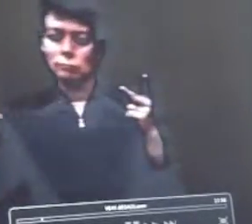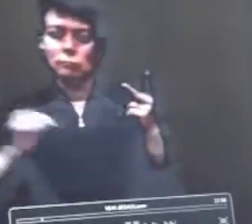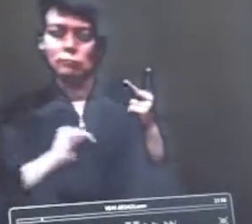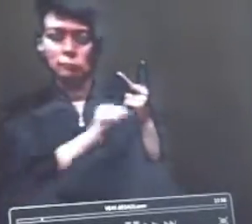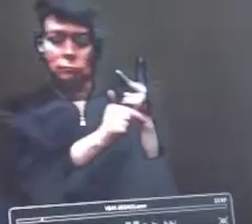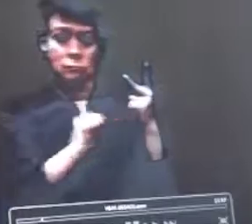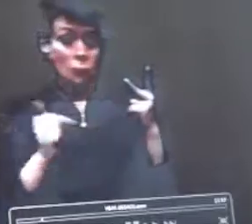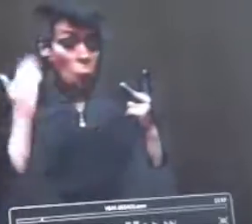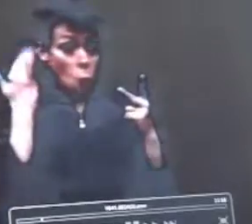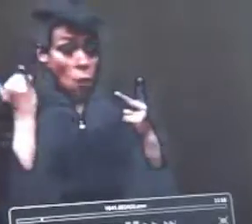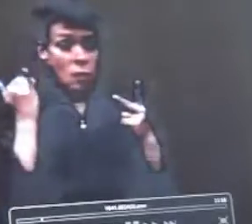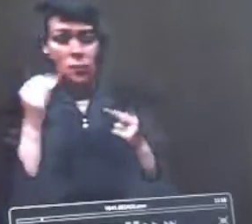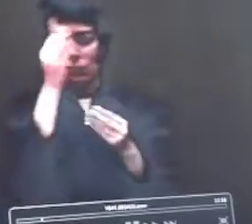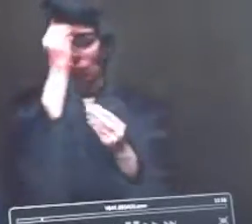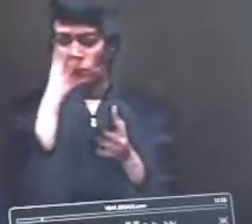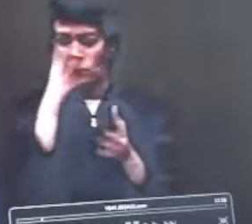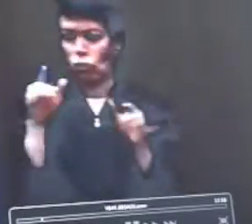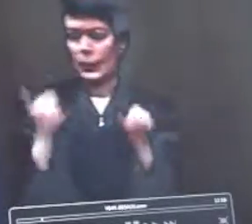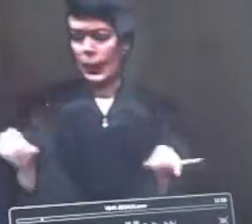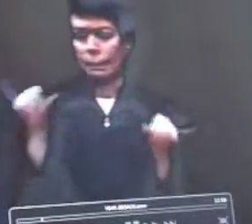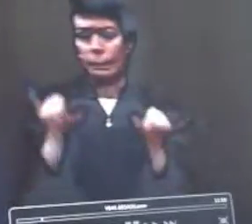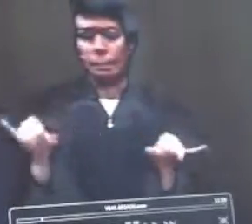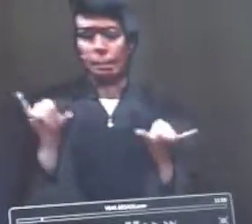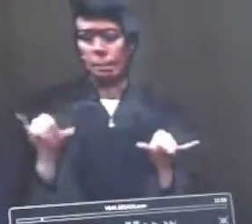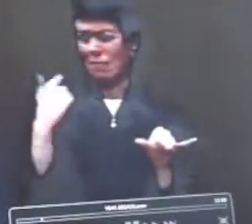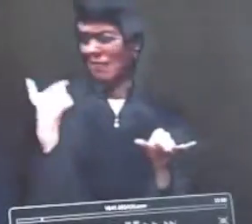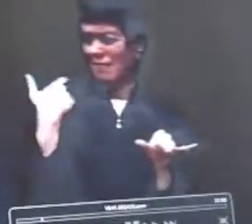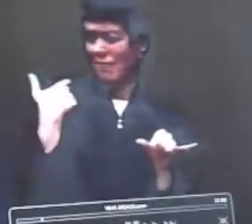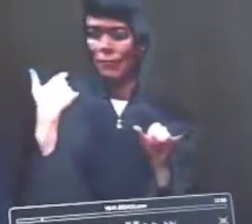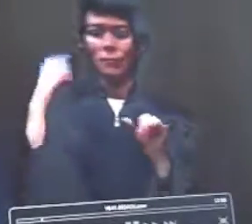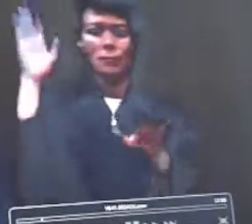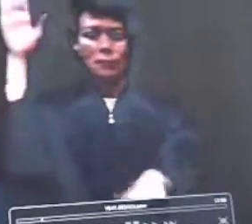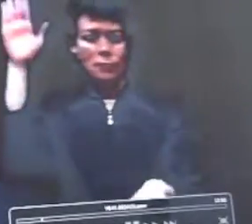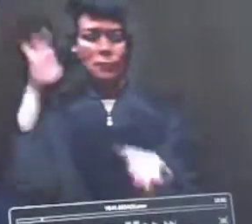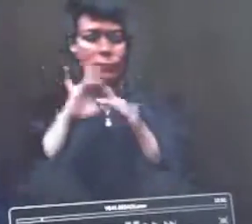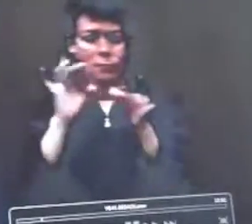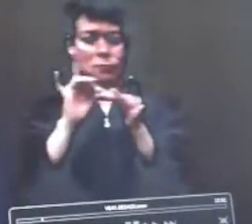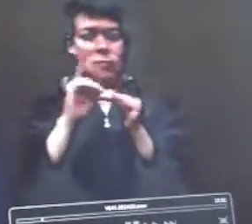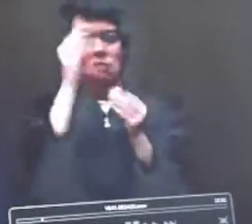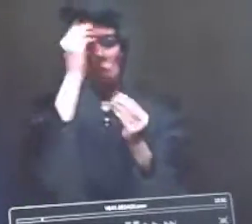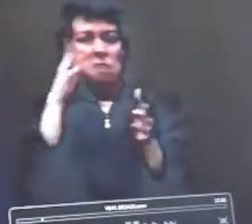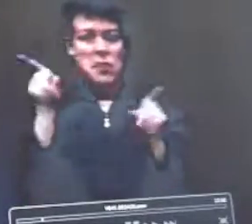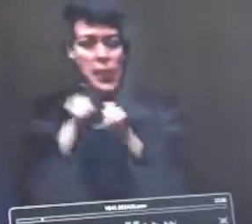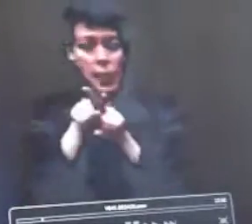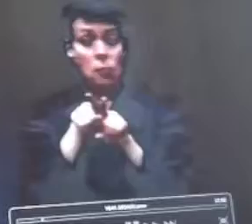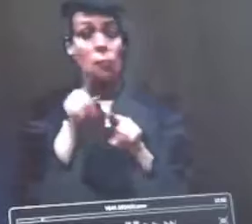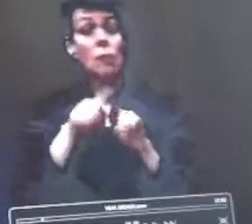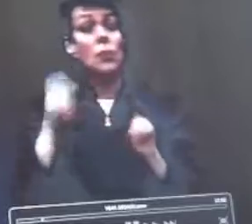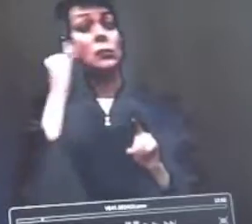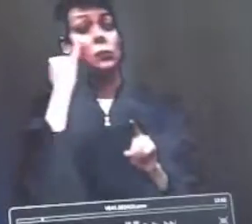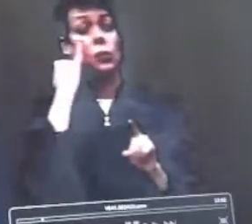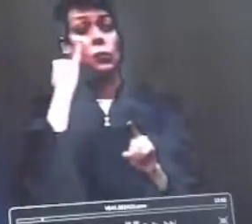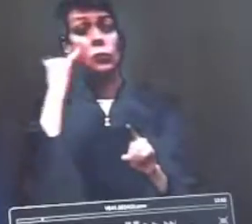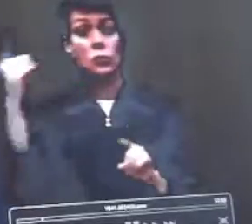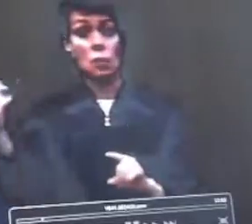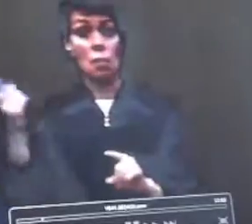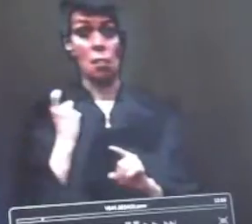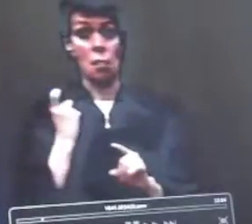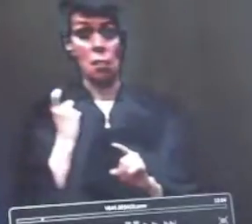simultaneous and consecutive interpreting, because the information is information that they've been exposed